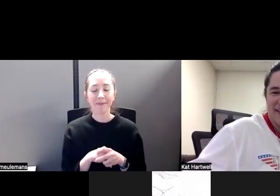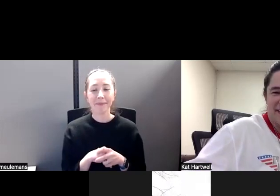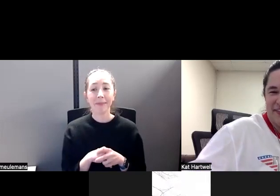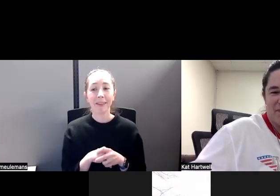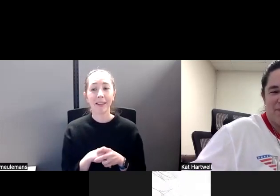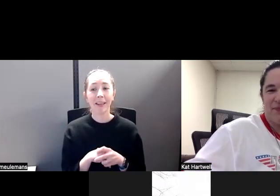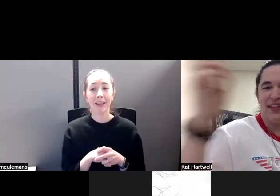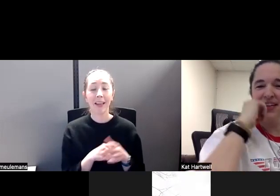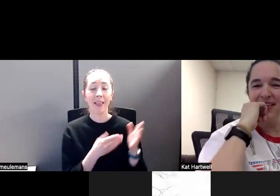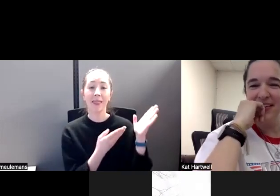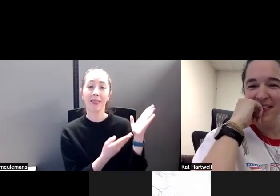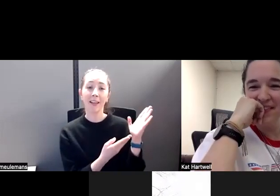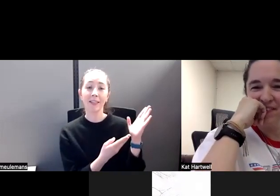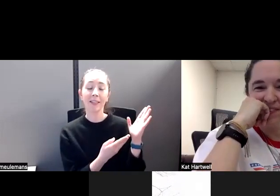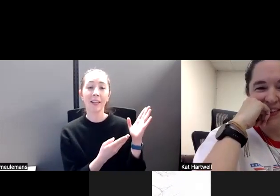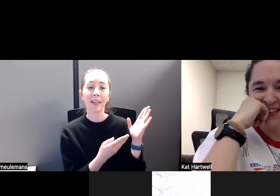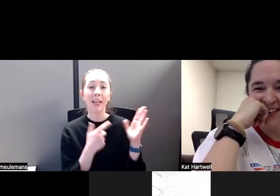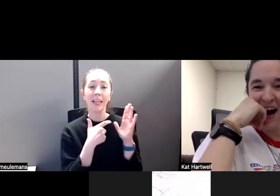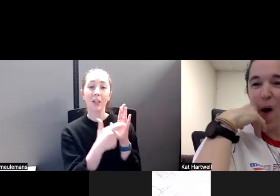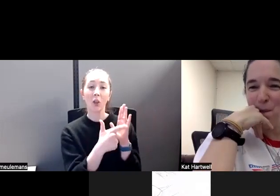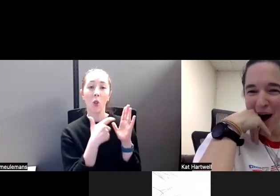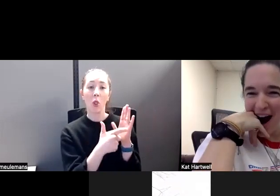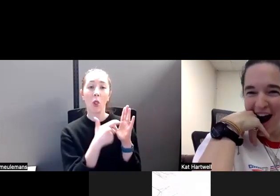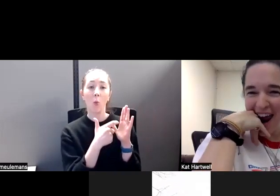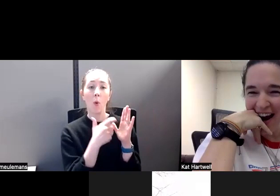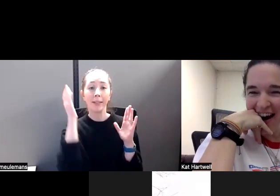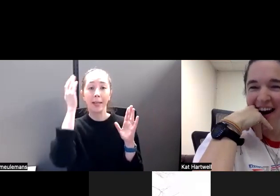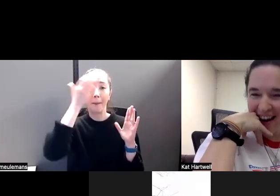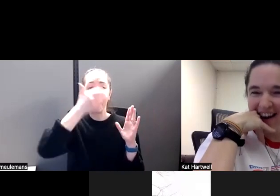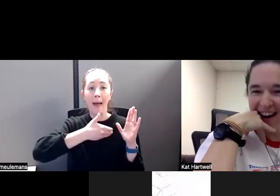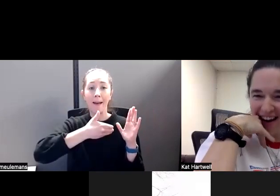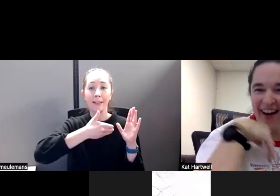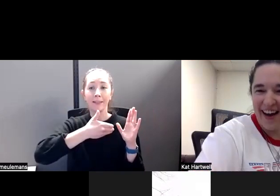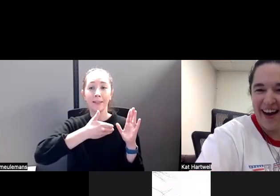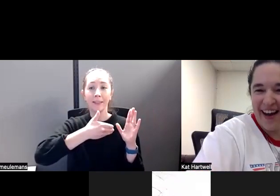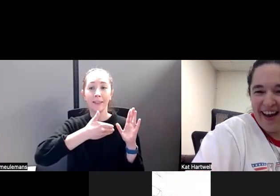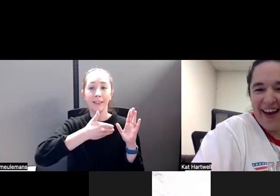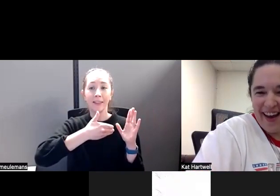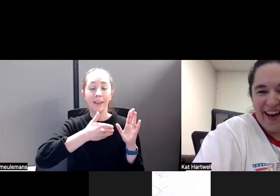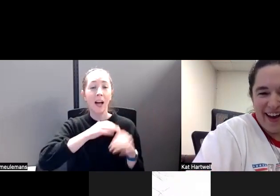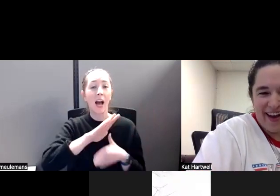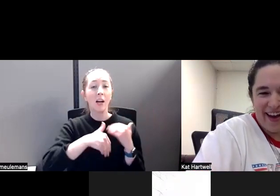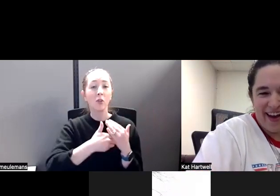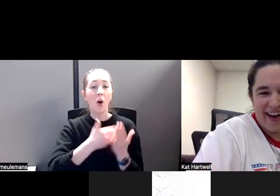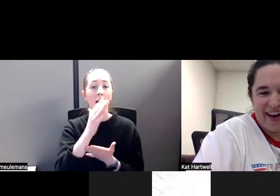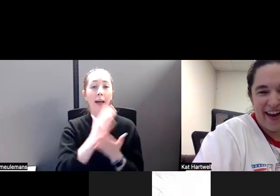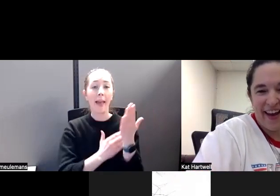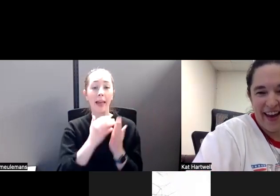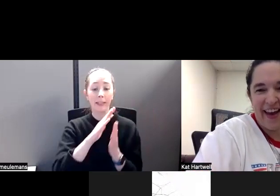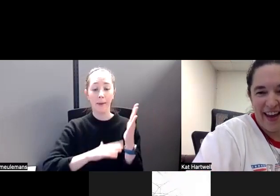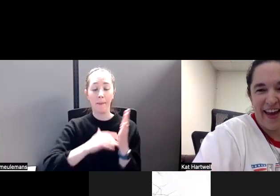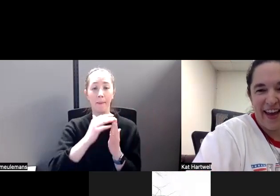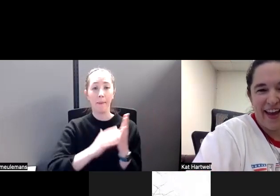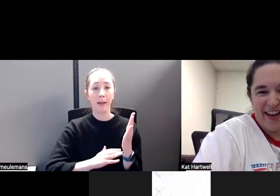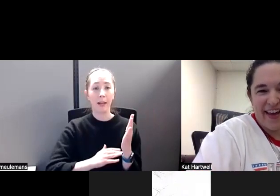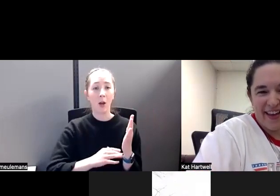This is the welding mask that Kat wears. Oh, nice. And it was all hand painted by my one of